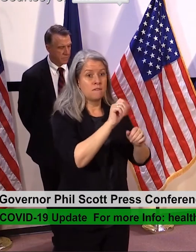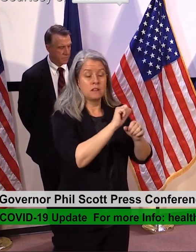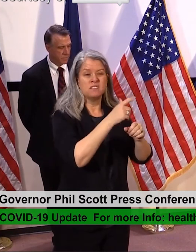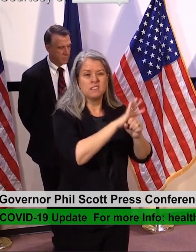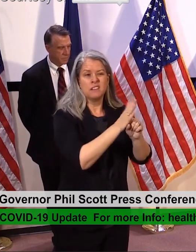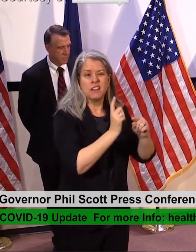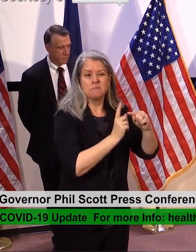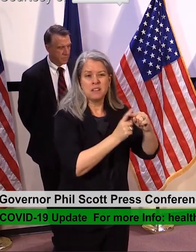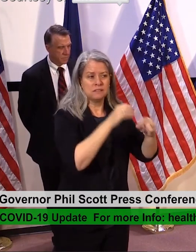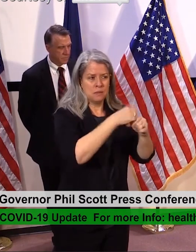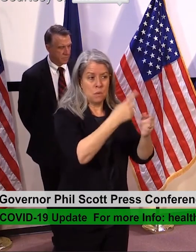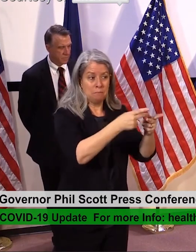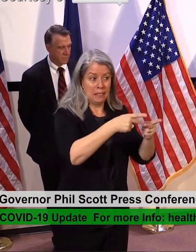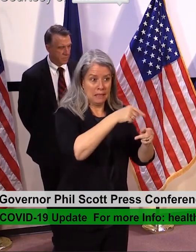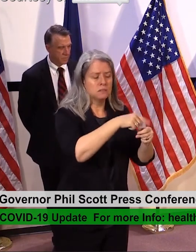such.